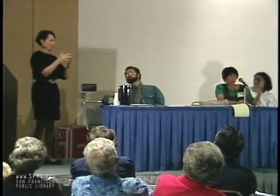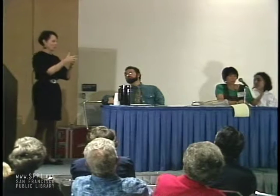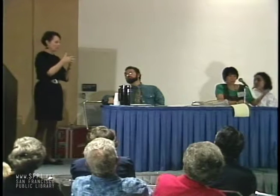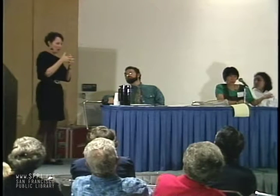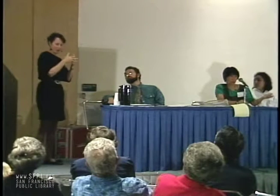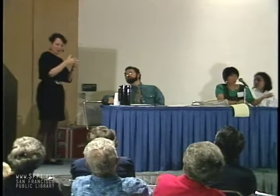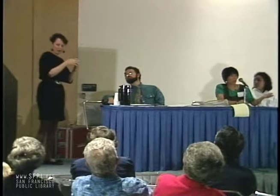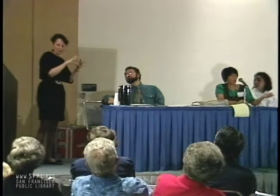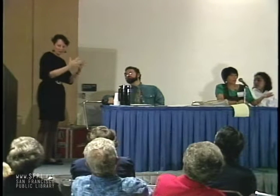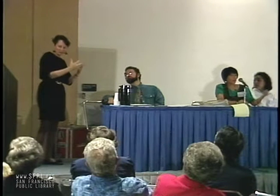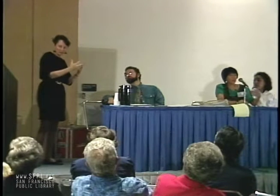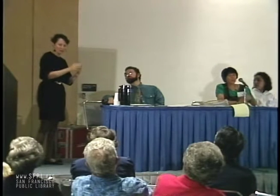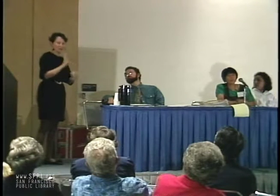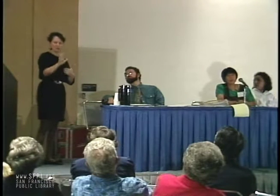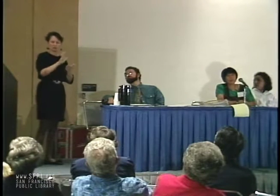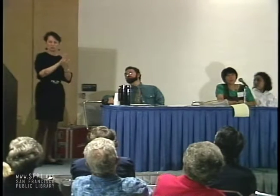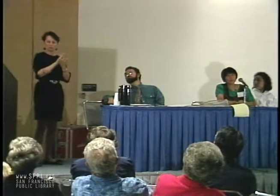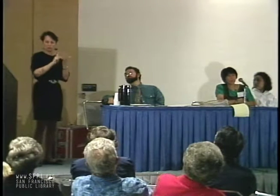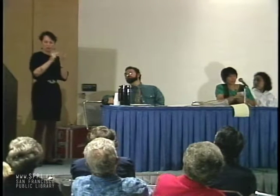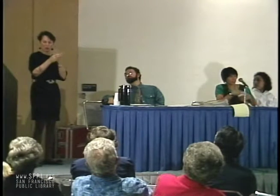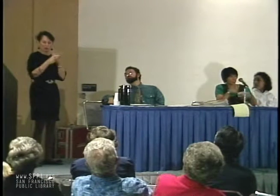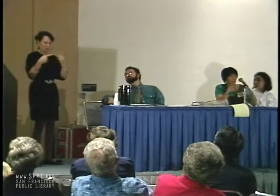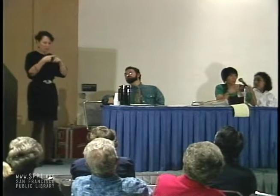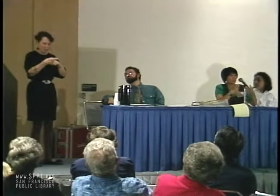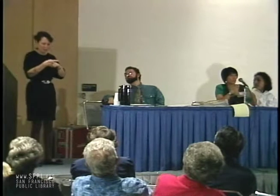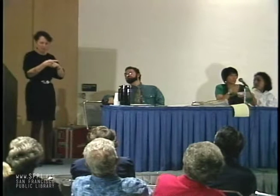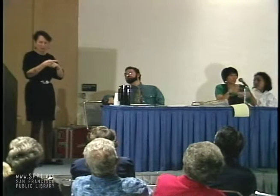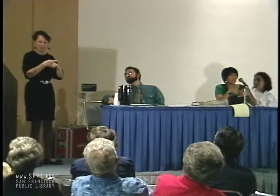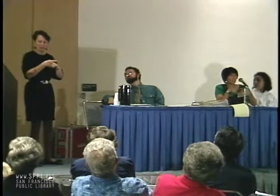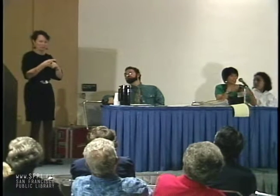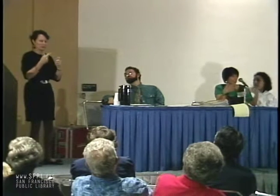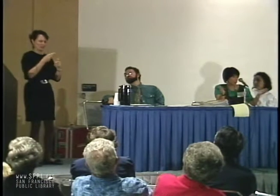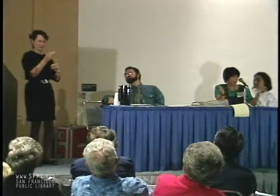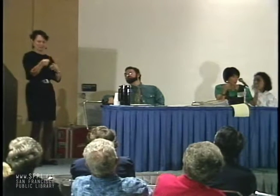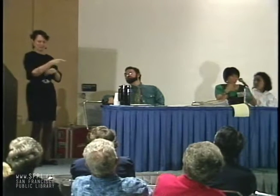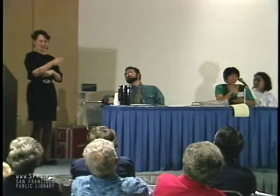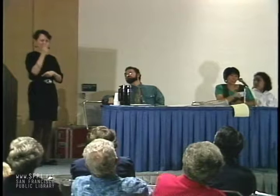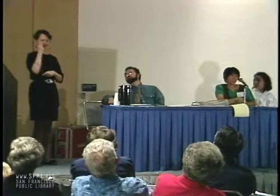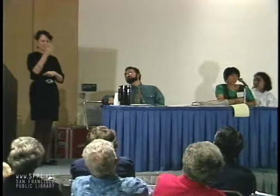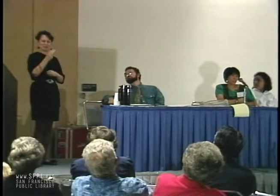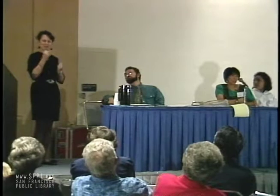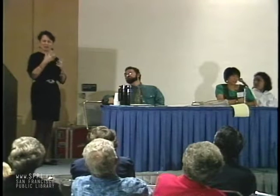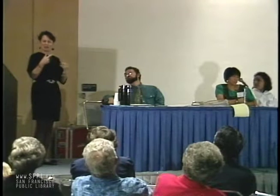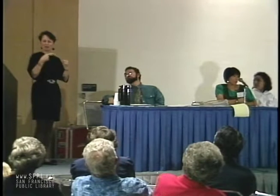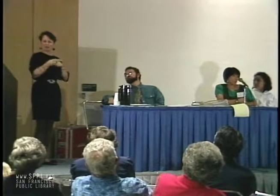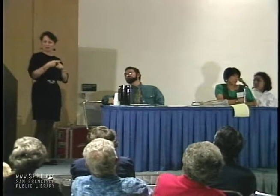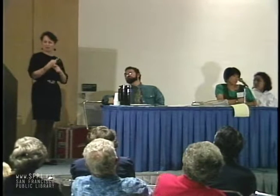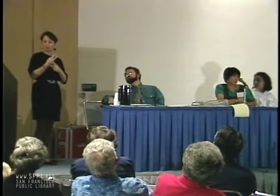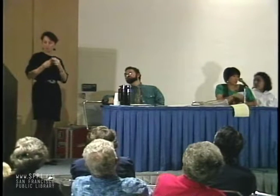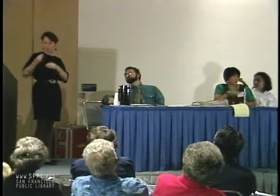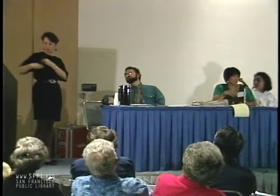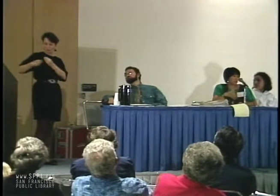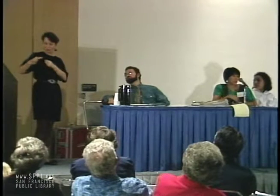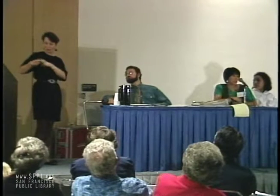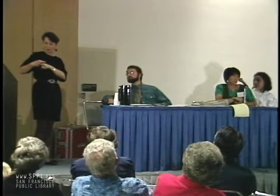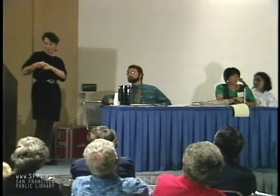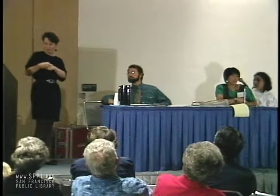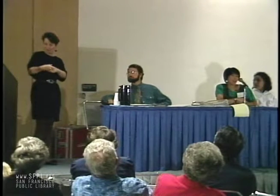particular school program. Again, conflict, intergenerational, and also really related to the different cultural clashes that are